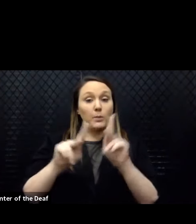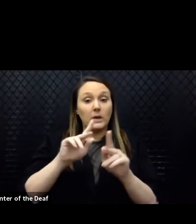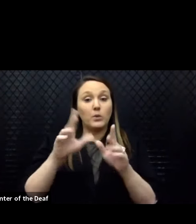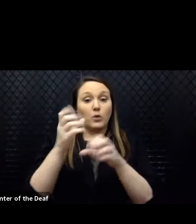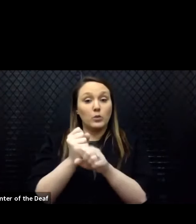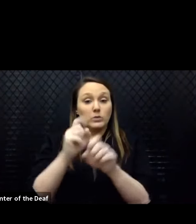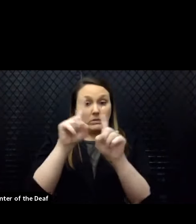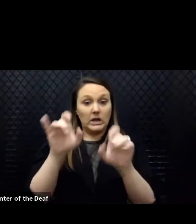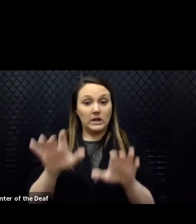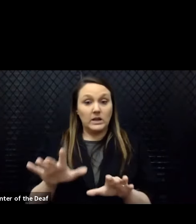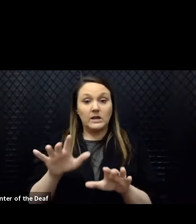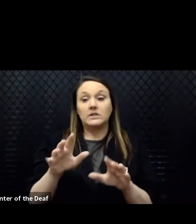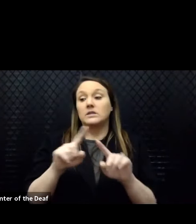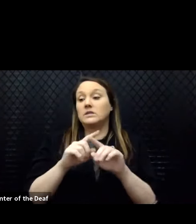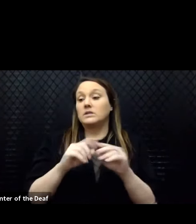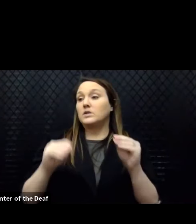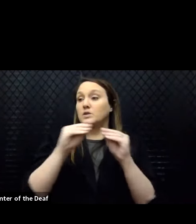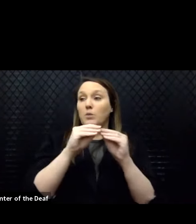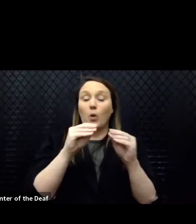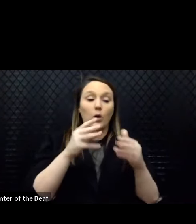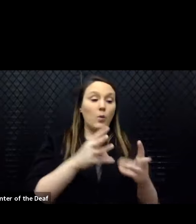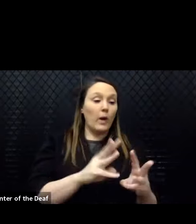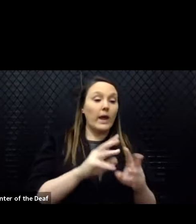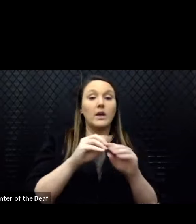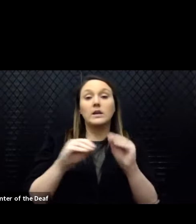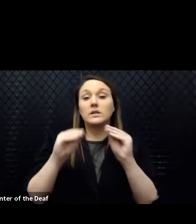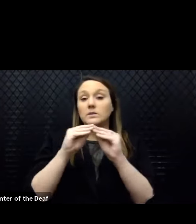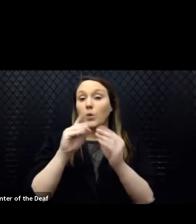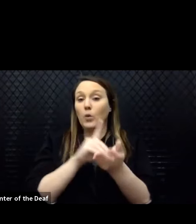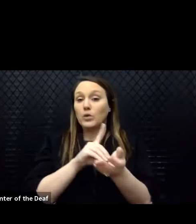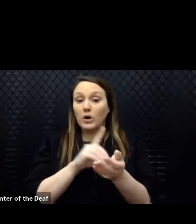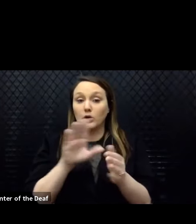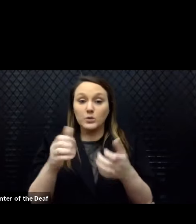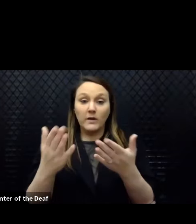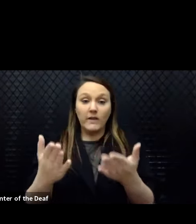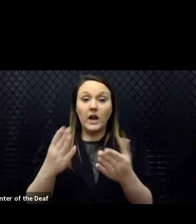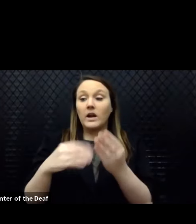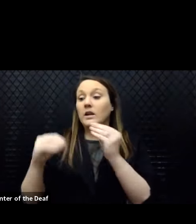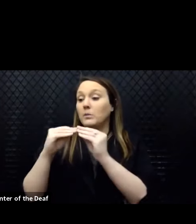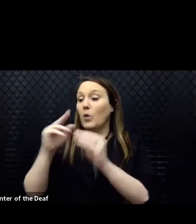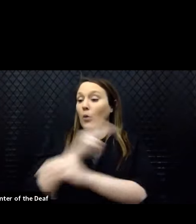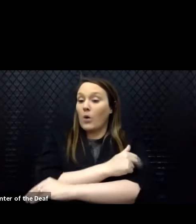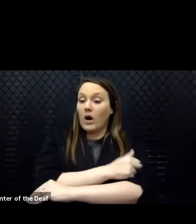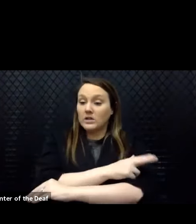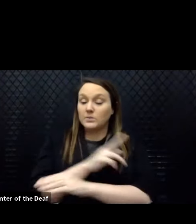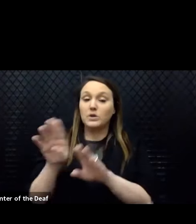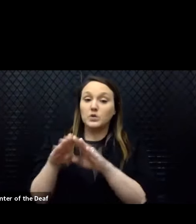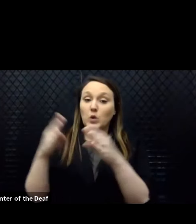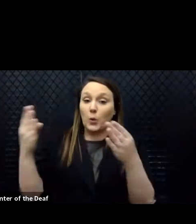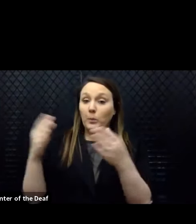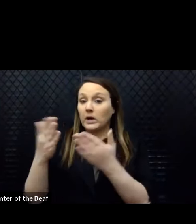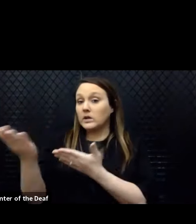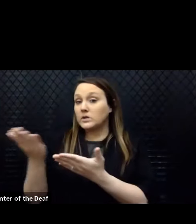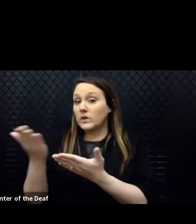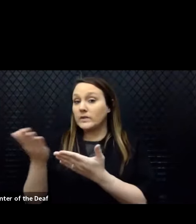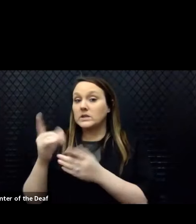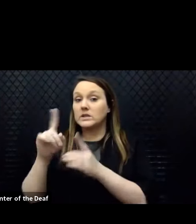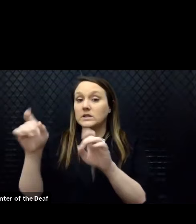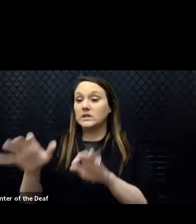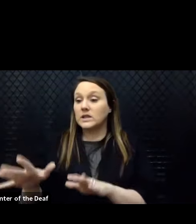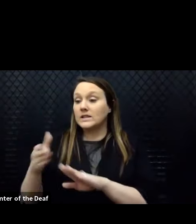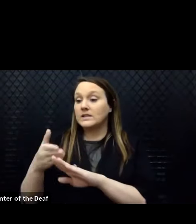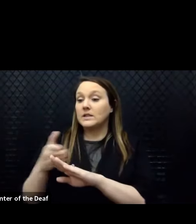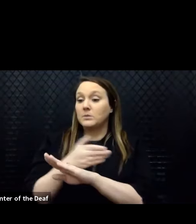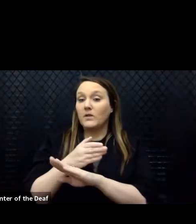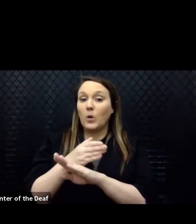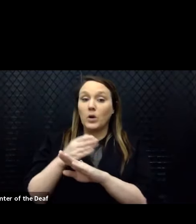a lot of different ways. There's more providers testing. Hospitals are opening up more services, and they're testing before elective procedures and things of